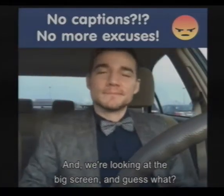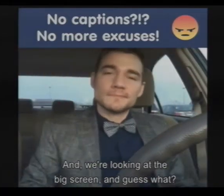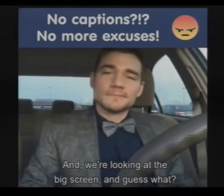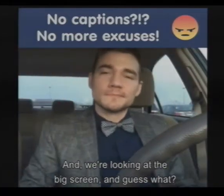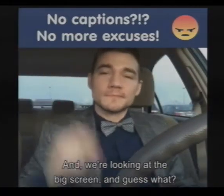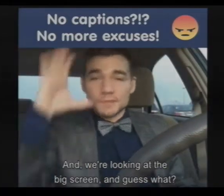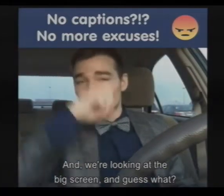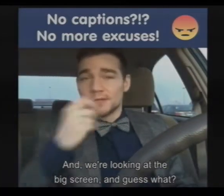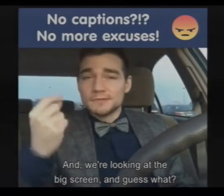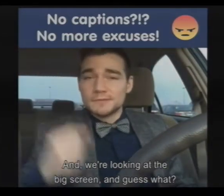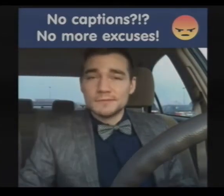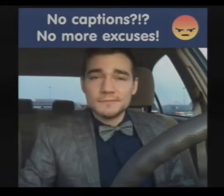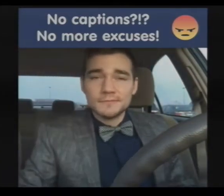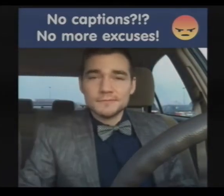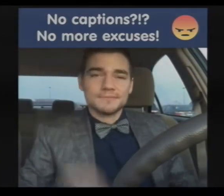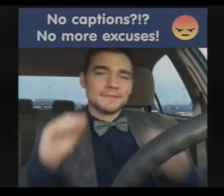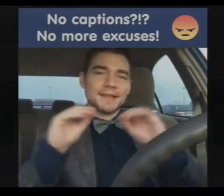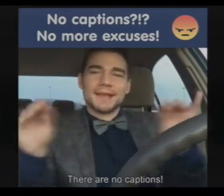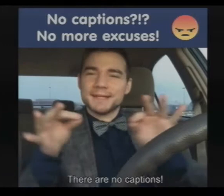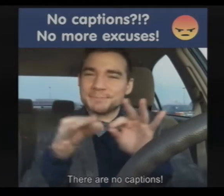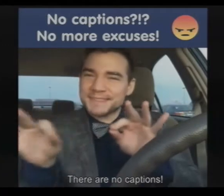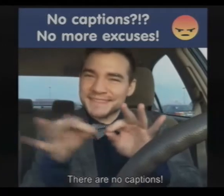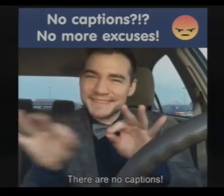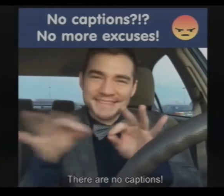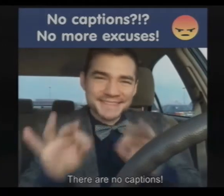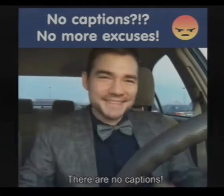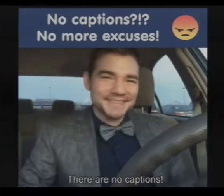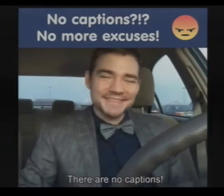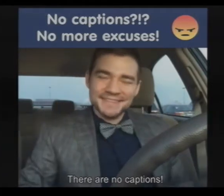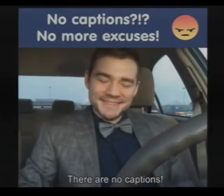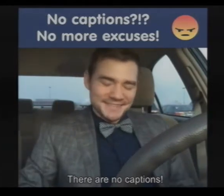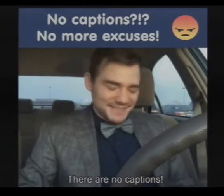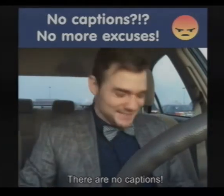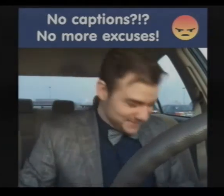screen, and guess what? Voicing for him. There are no captions.